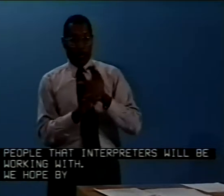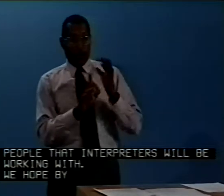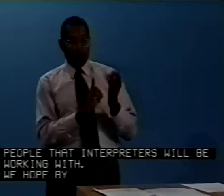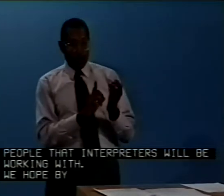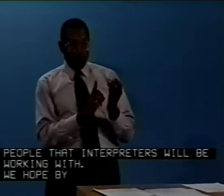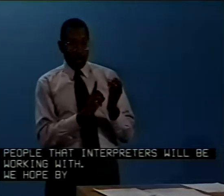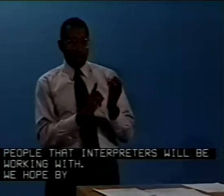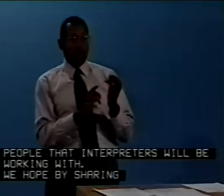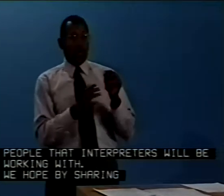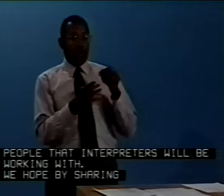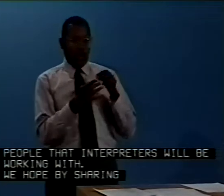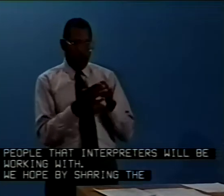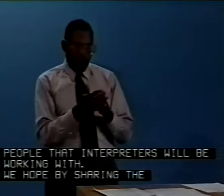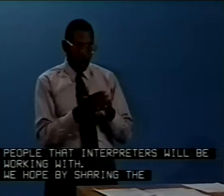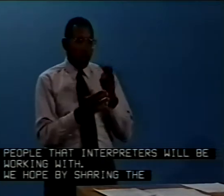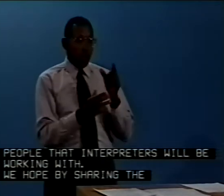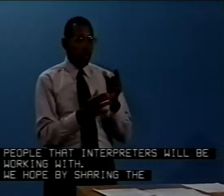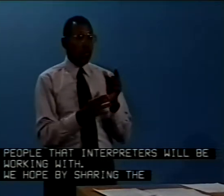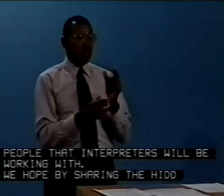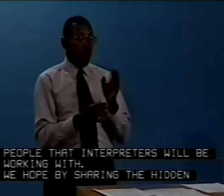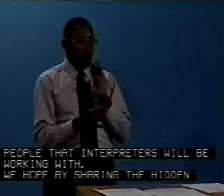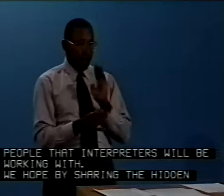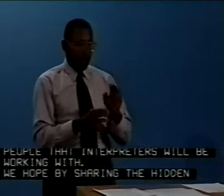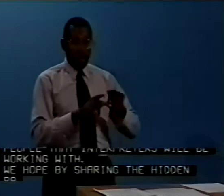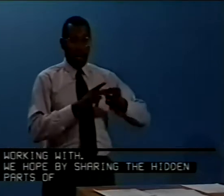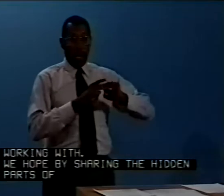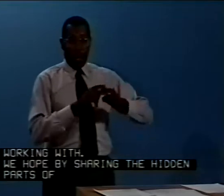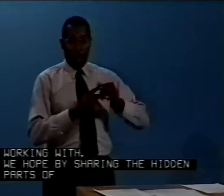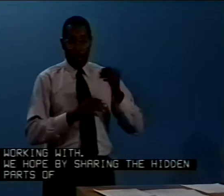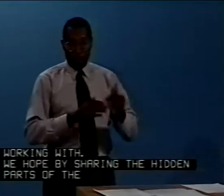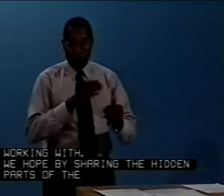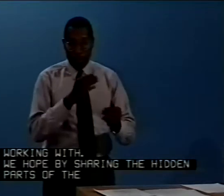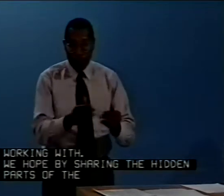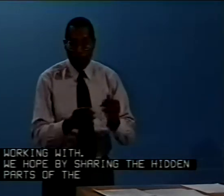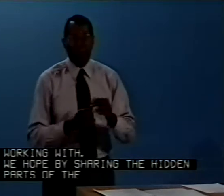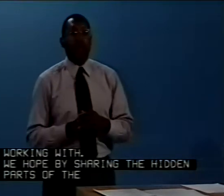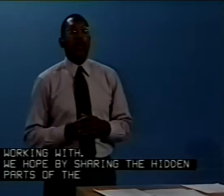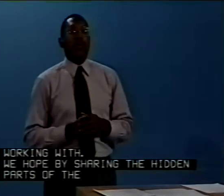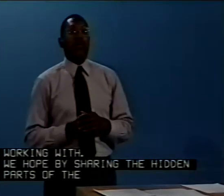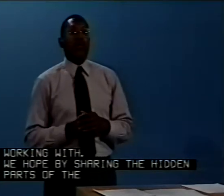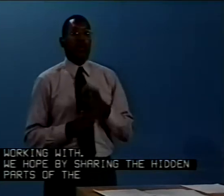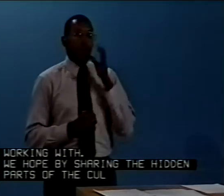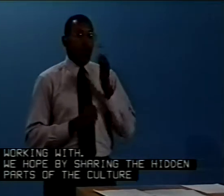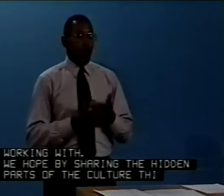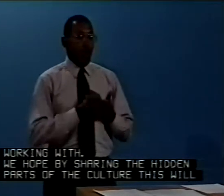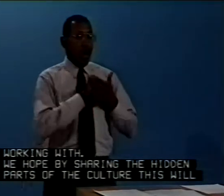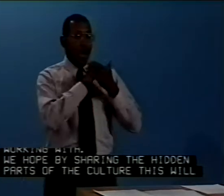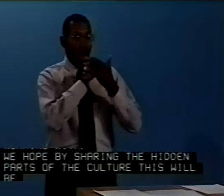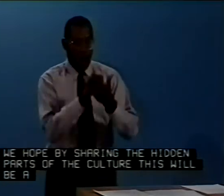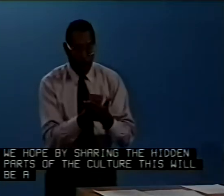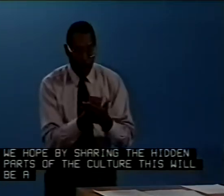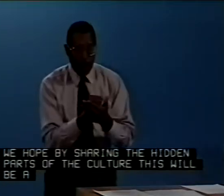parts of the culture, this will be a beginning process and will